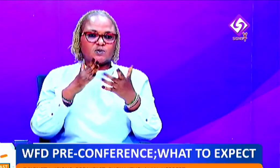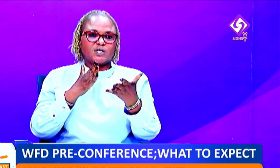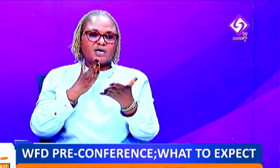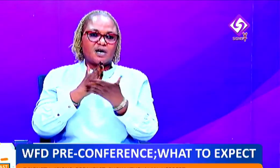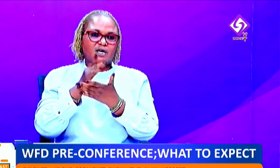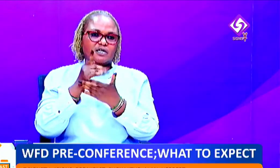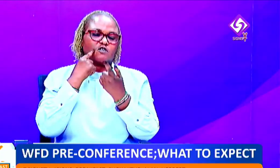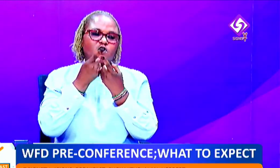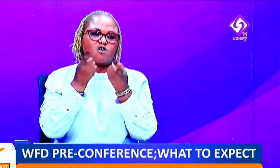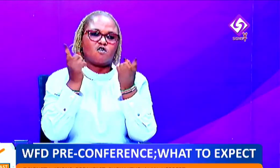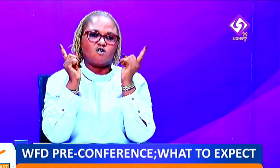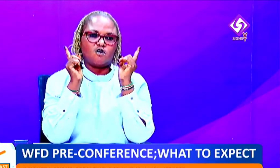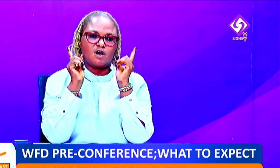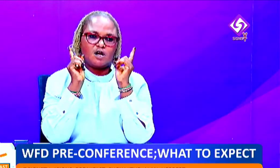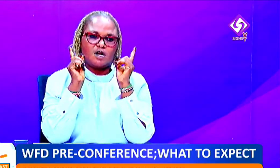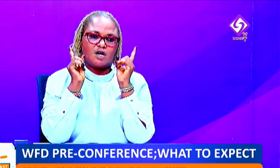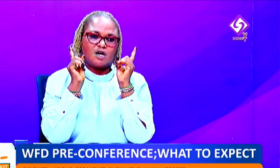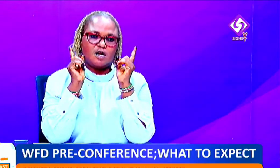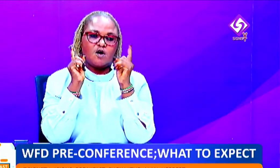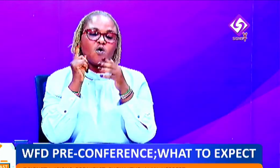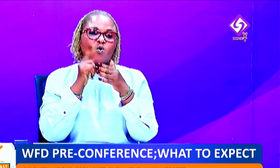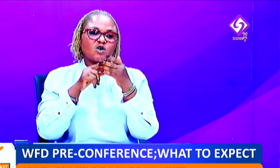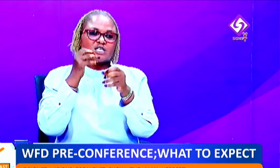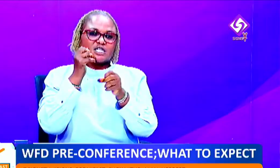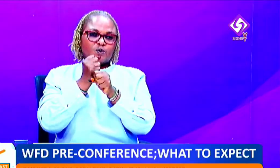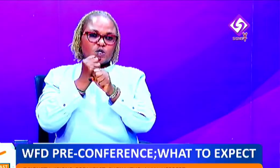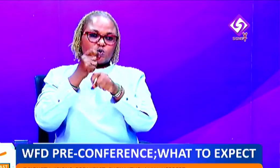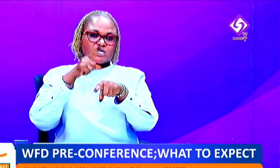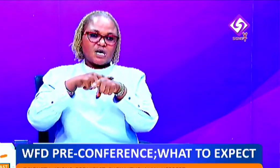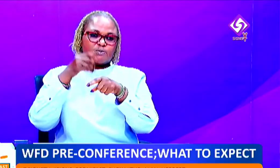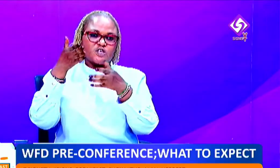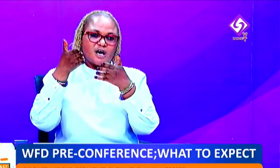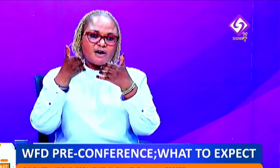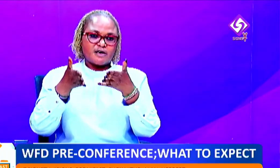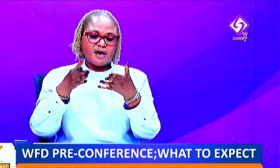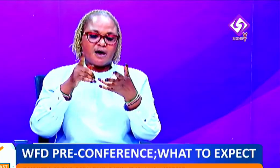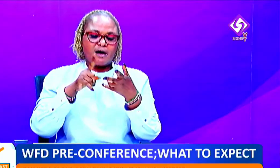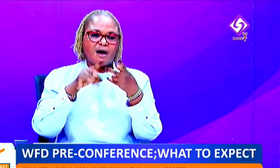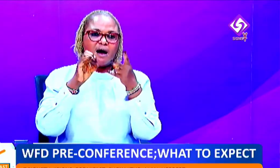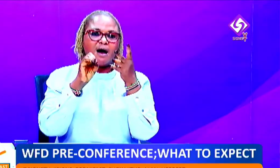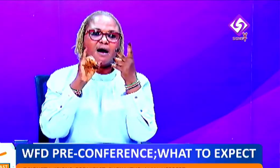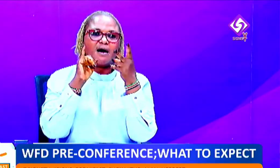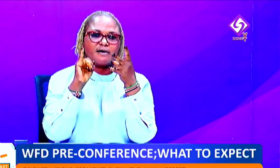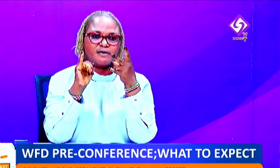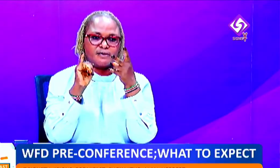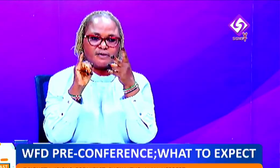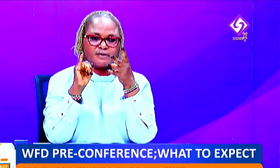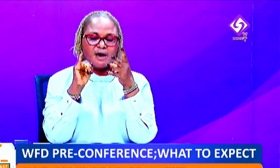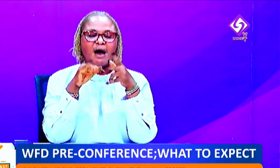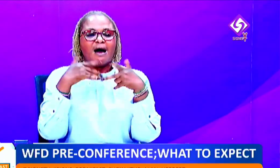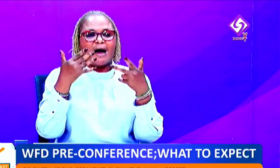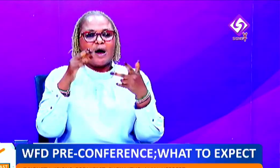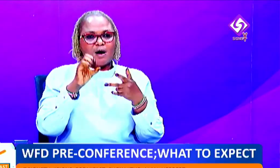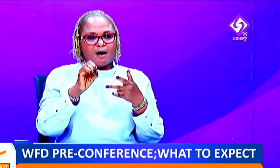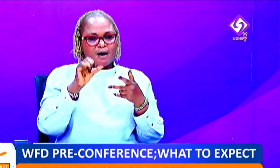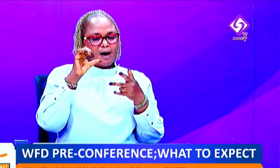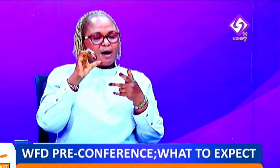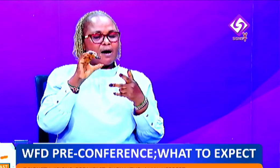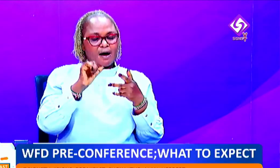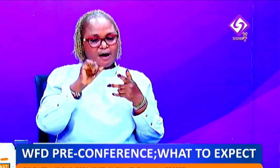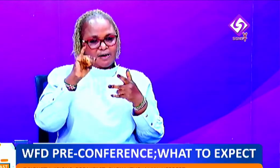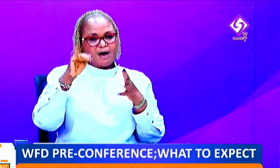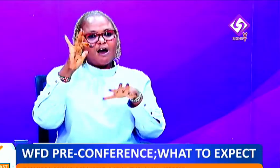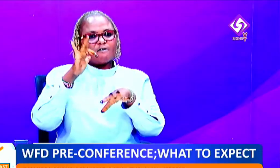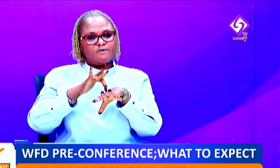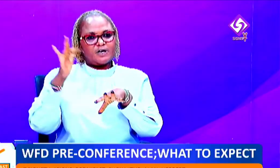is advancing sign language rights. And what they will be discussing when they're there are artificial intelligence